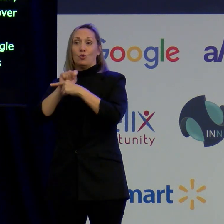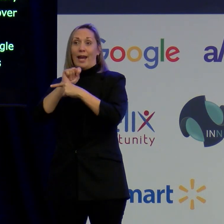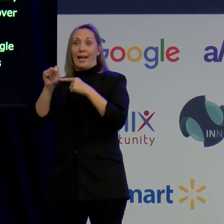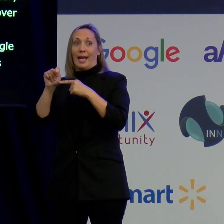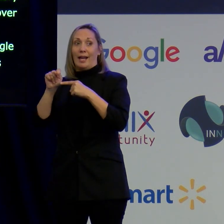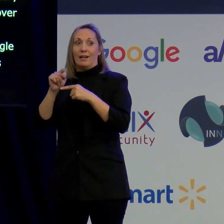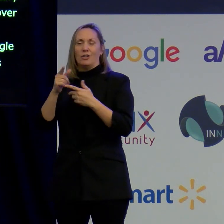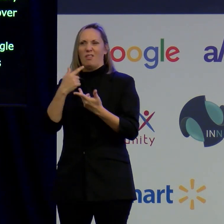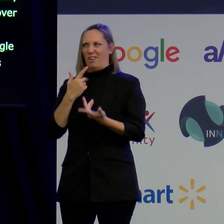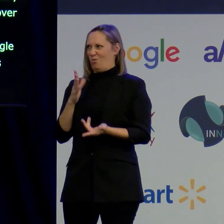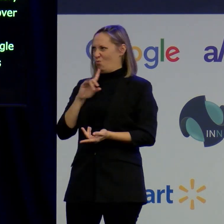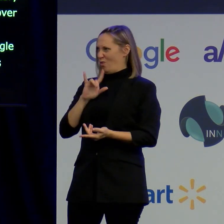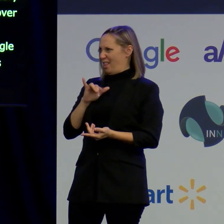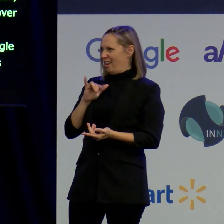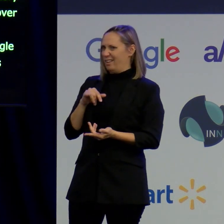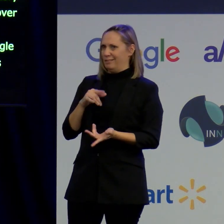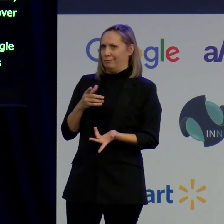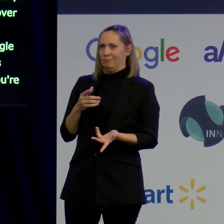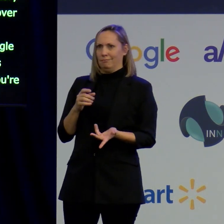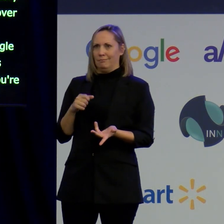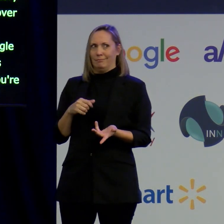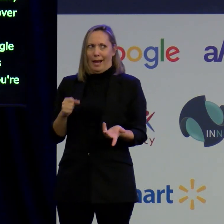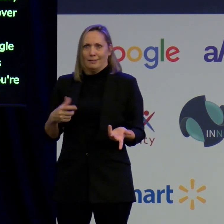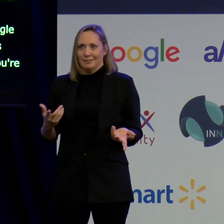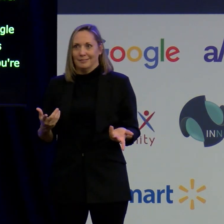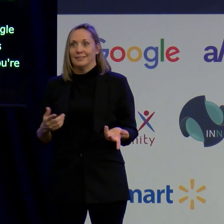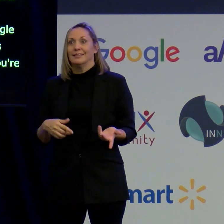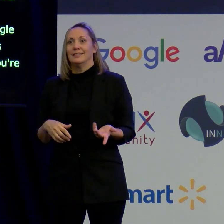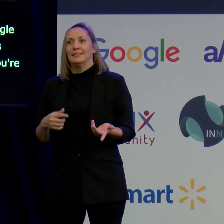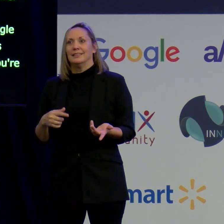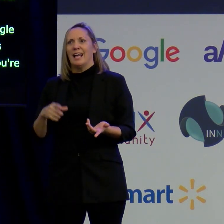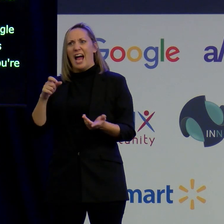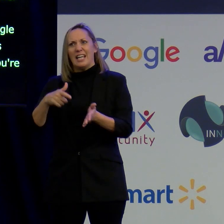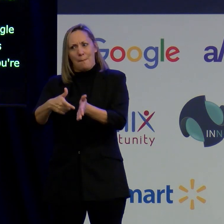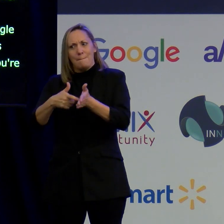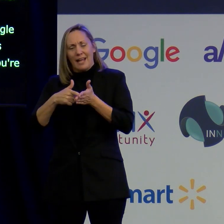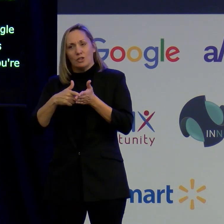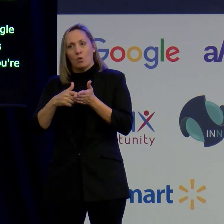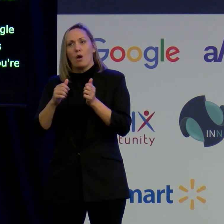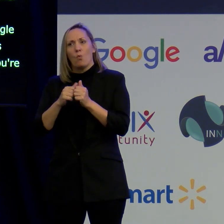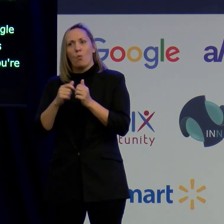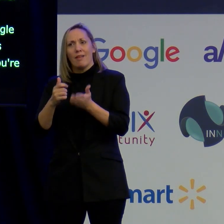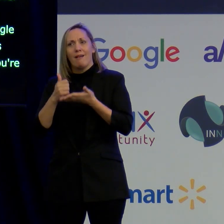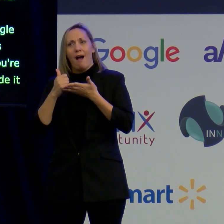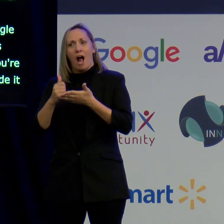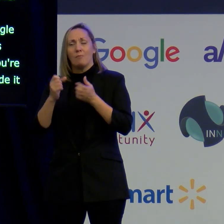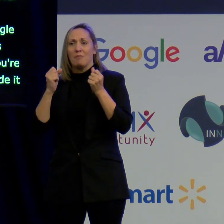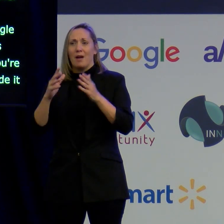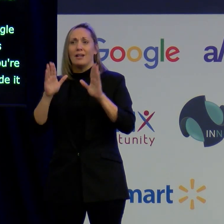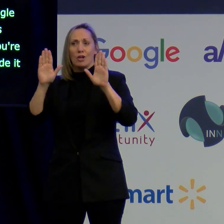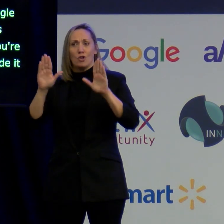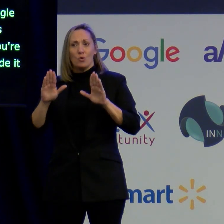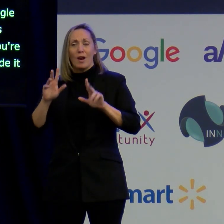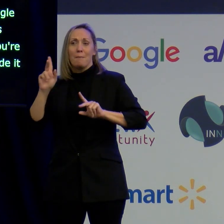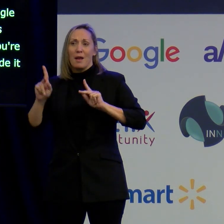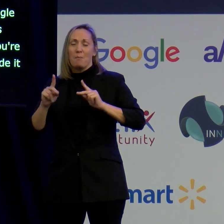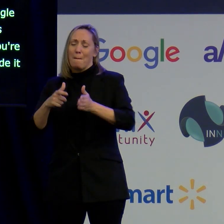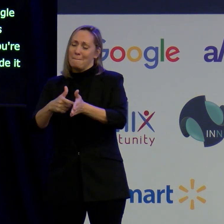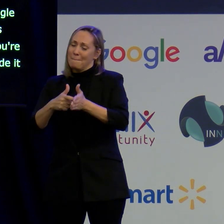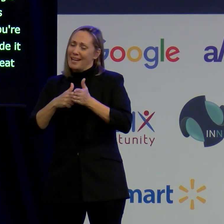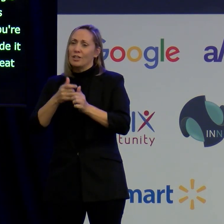you all may be like, really? And I'm like, yes. I made it mandatory, with the help of many great folks, mandatory for